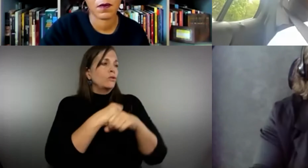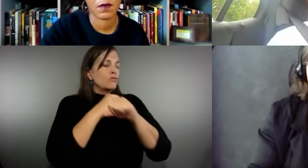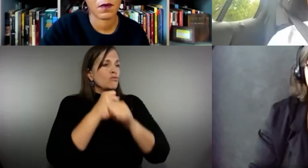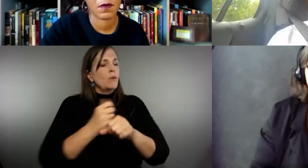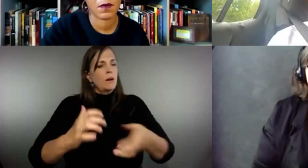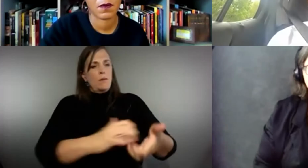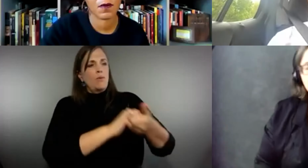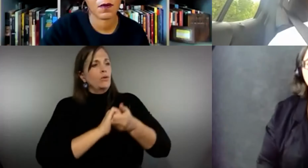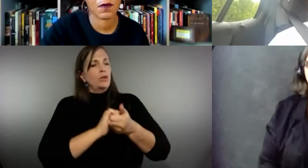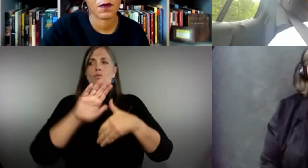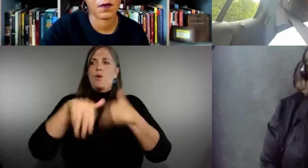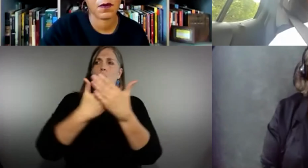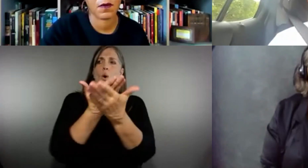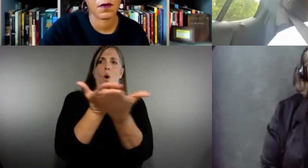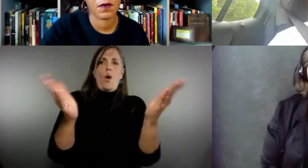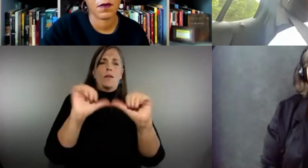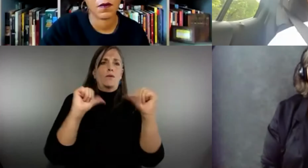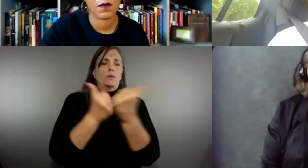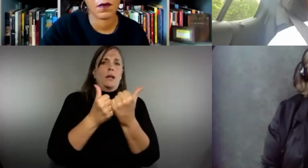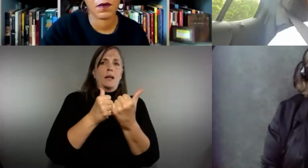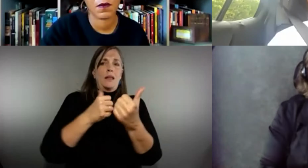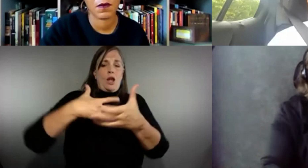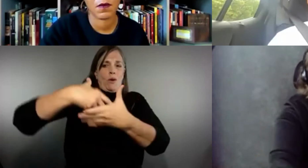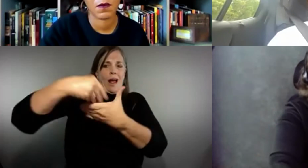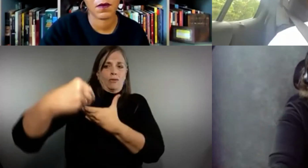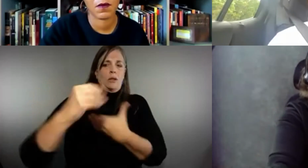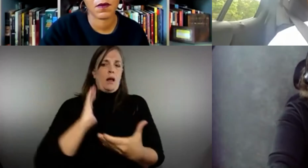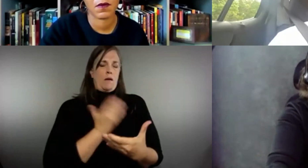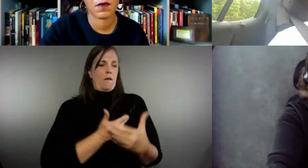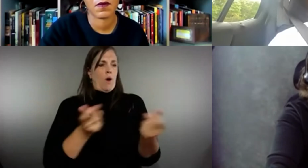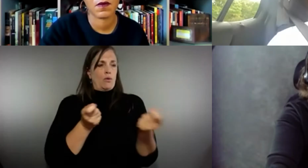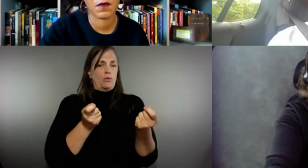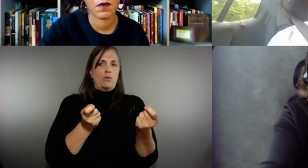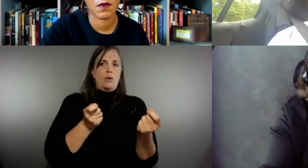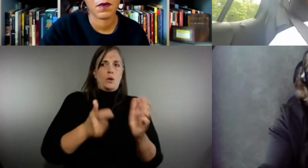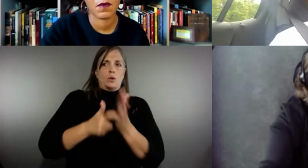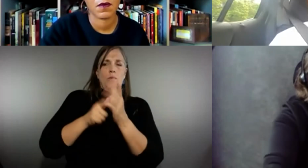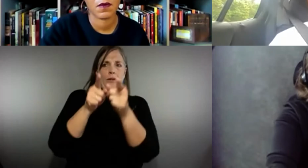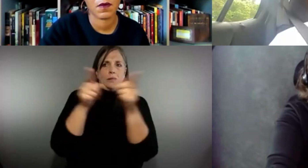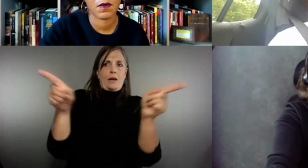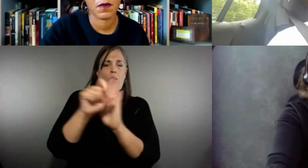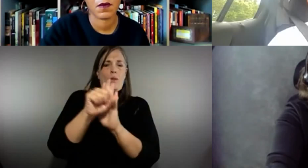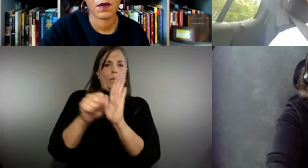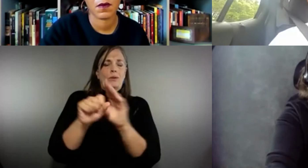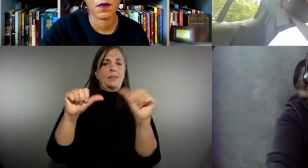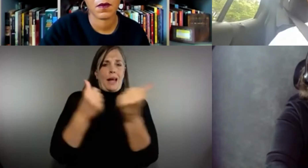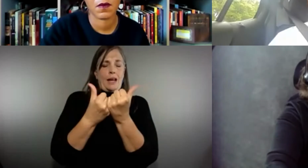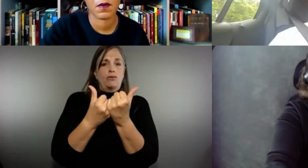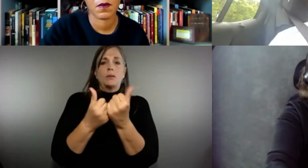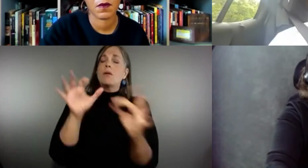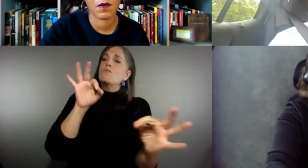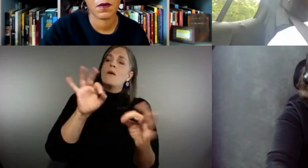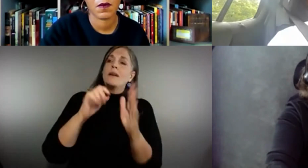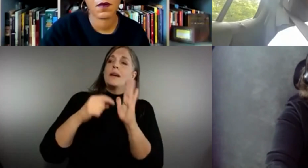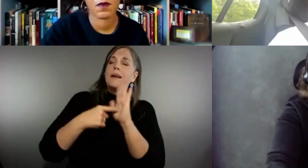with all of those agencies outside of our span of control to mandate to those state agencies a perfect example of that around